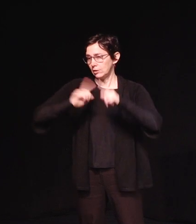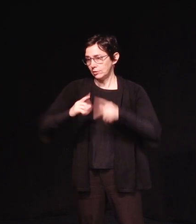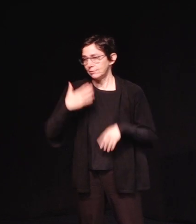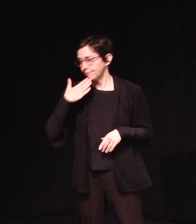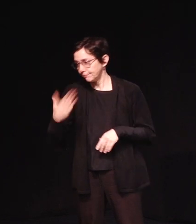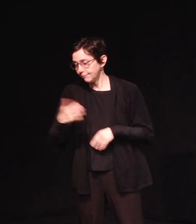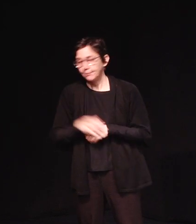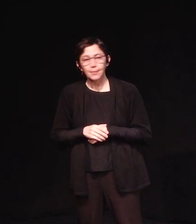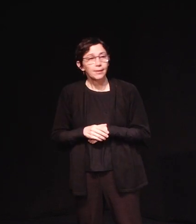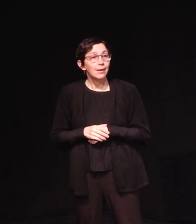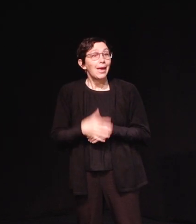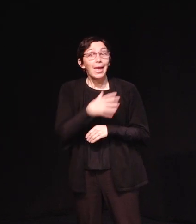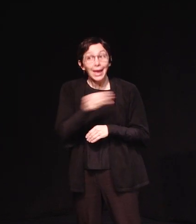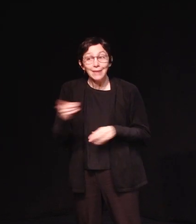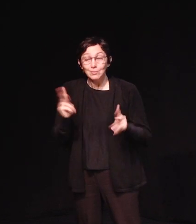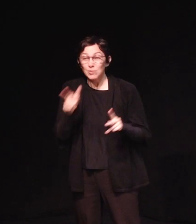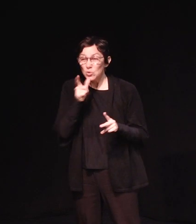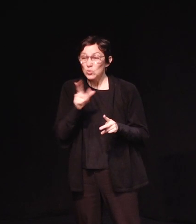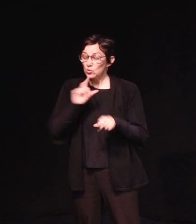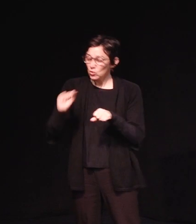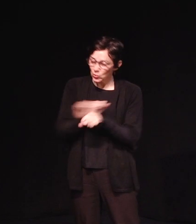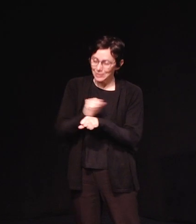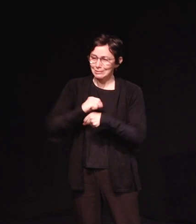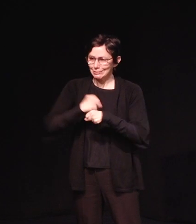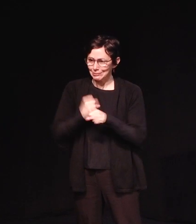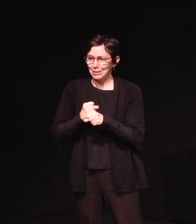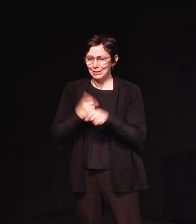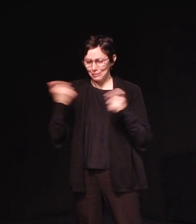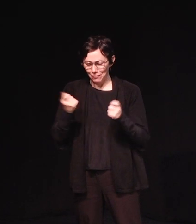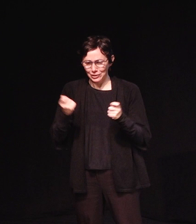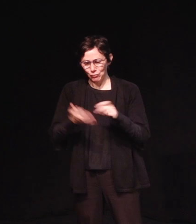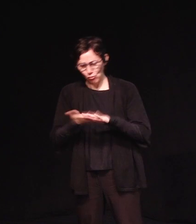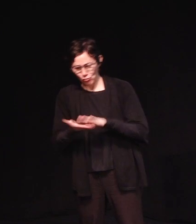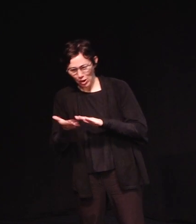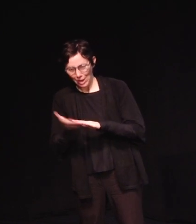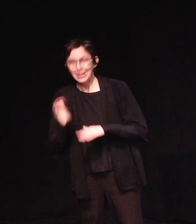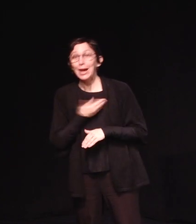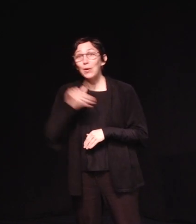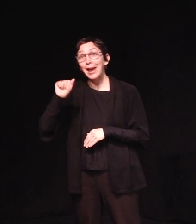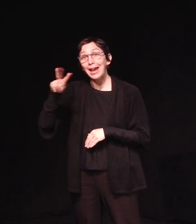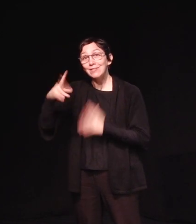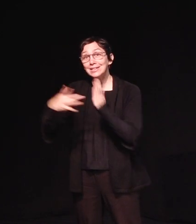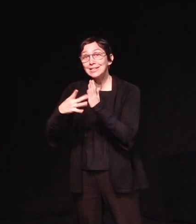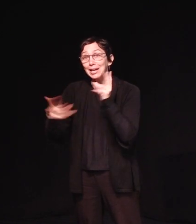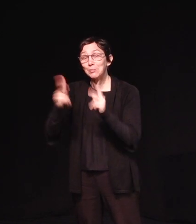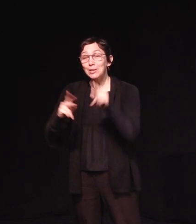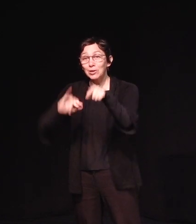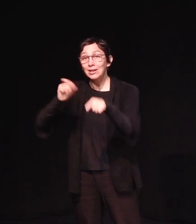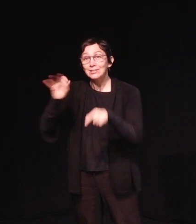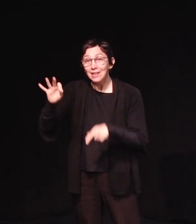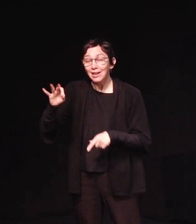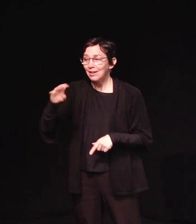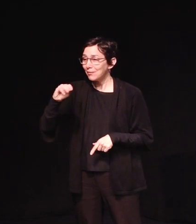Now I'd like to thank those who really make this festival happen here on the ground at the JCC, our talented AV team, Jeff Fontaine,